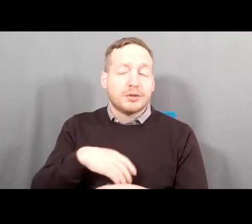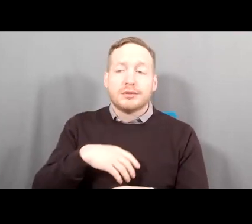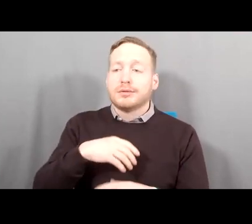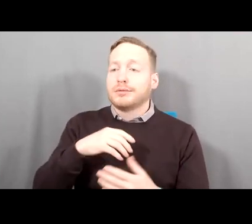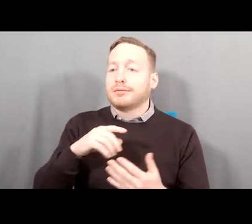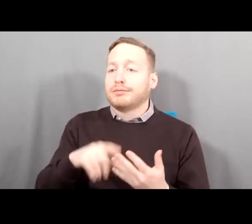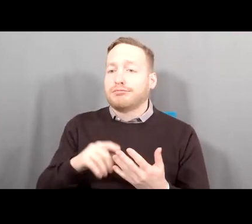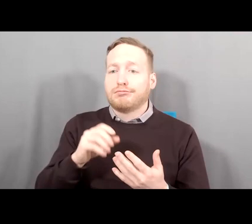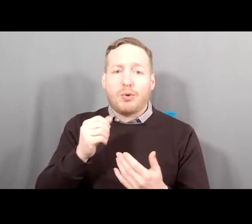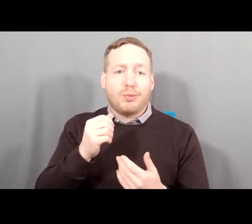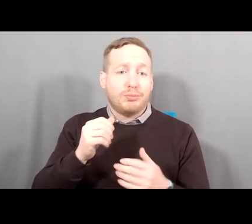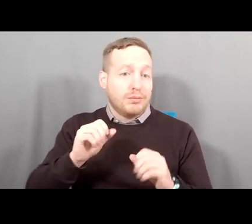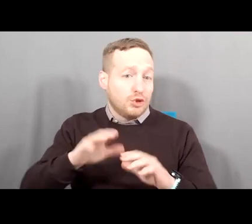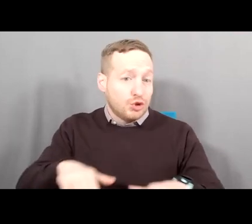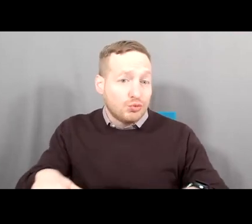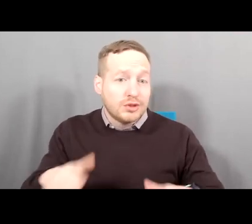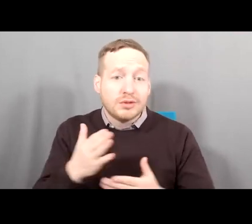BIPOC, immigrants,